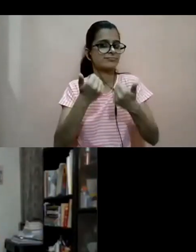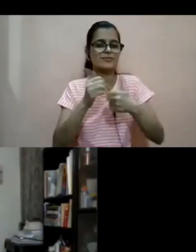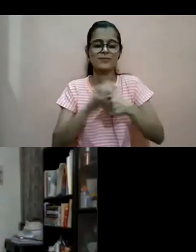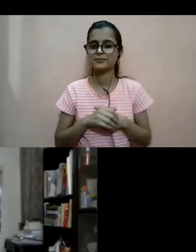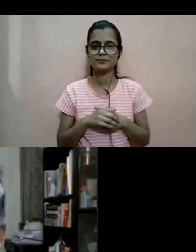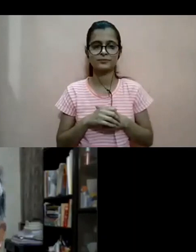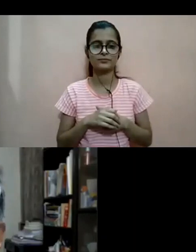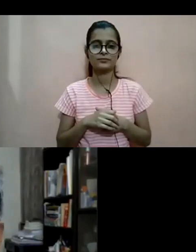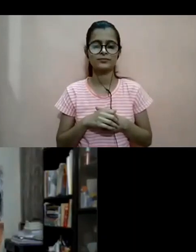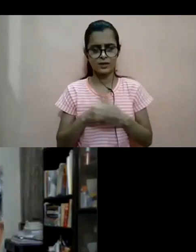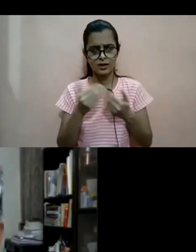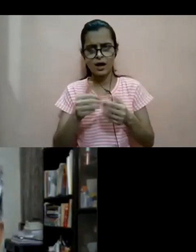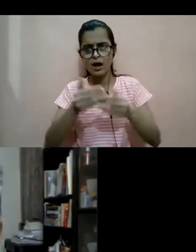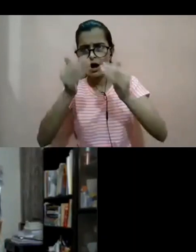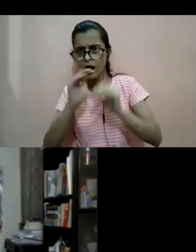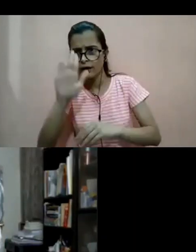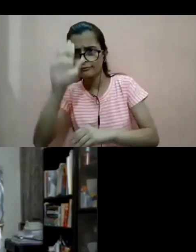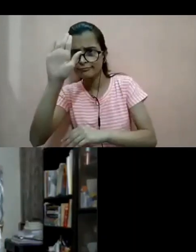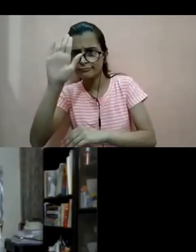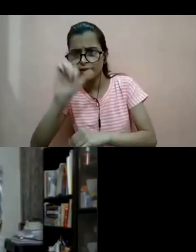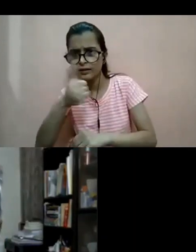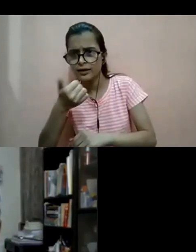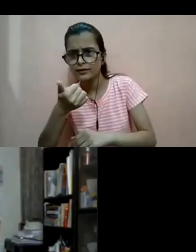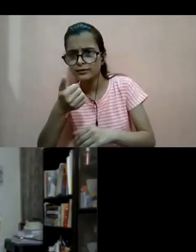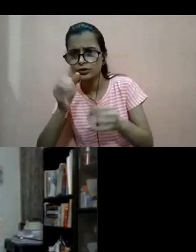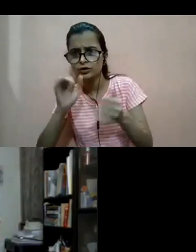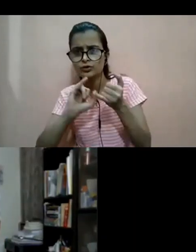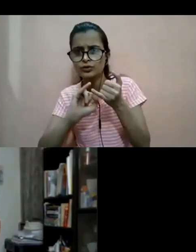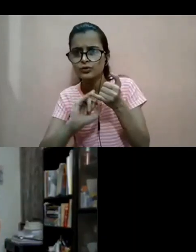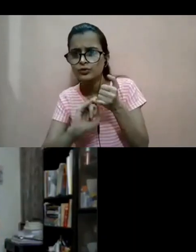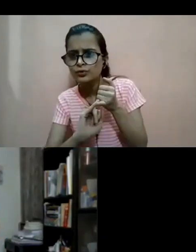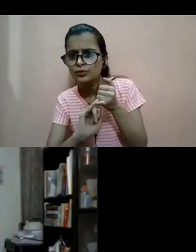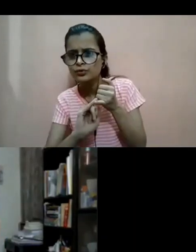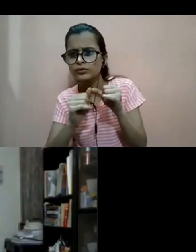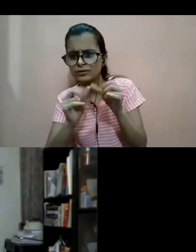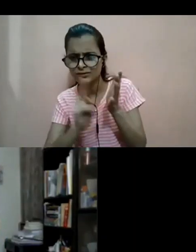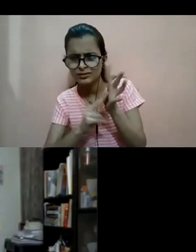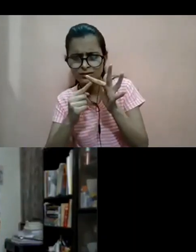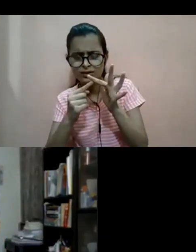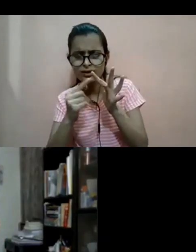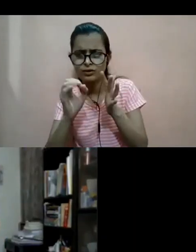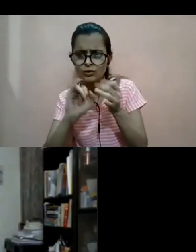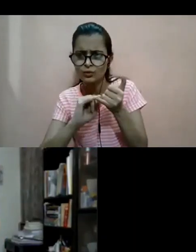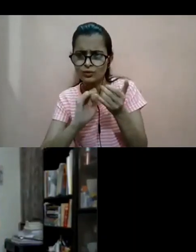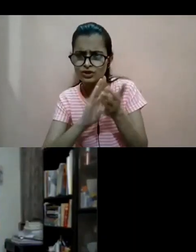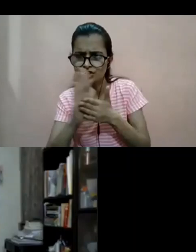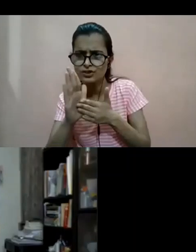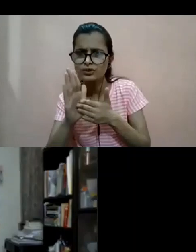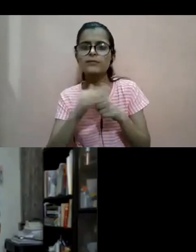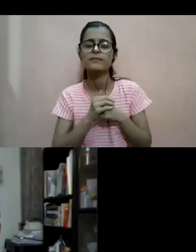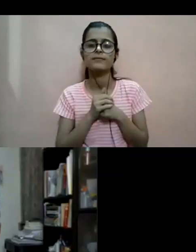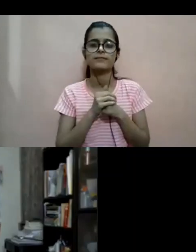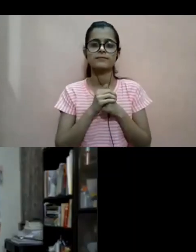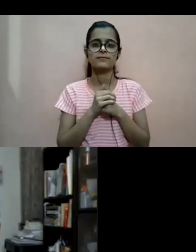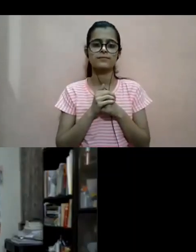I saw another hand up, a Santosh, a little while ago, but the hand seems to have disappeared.